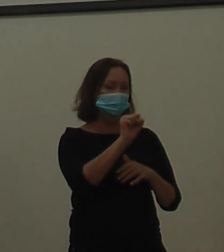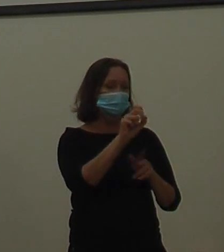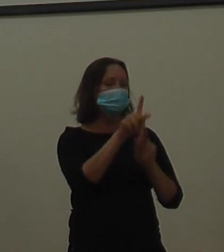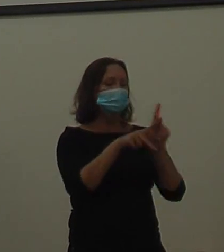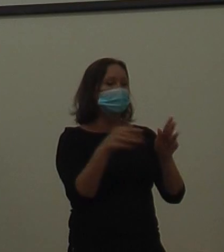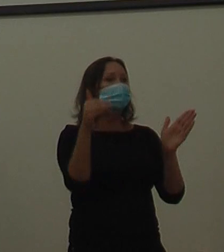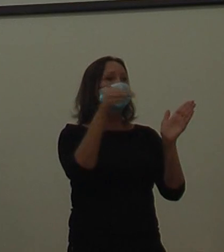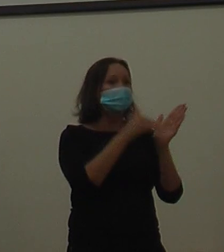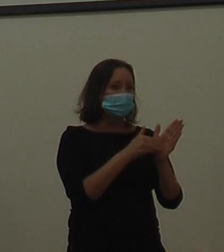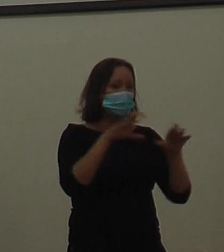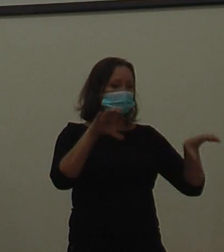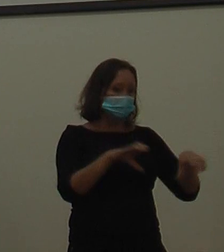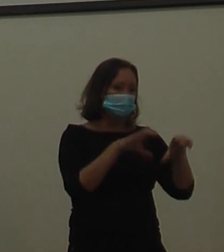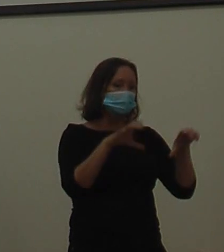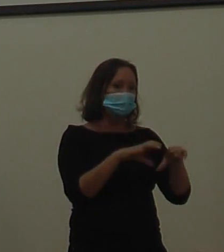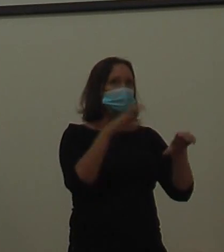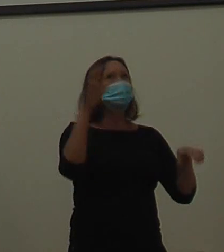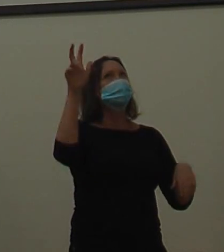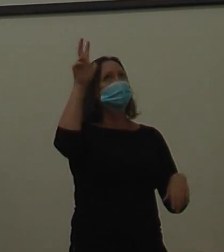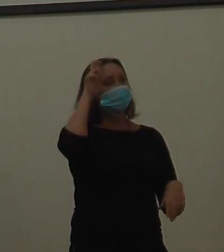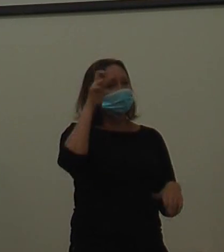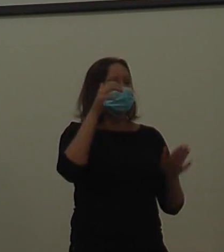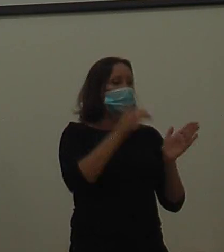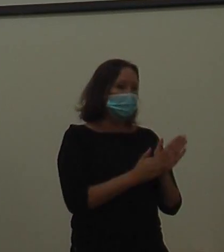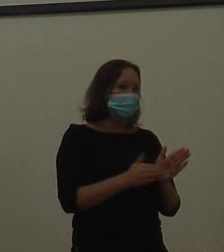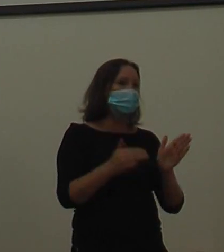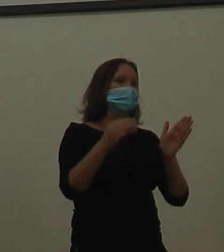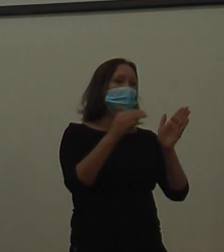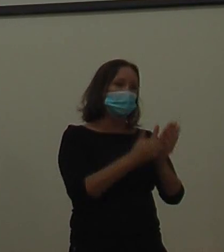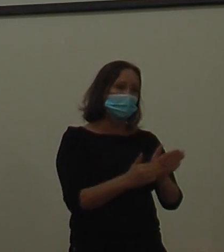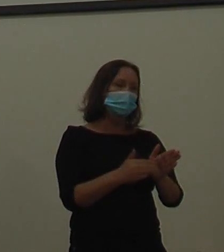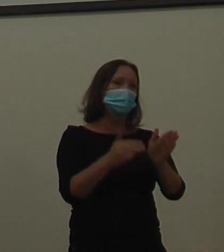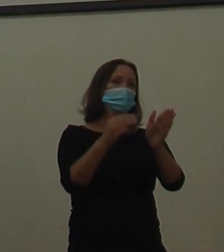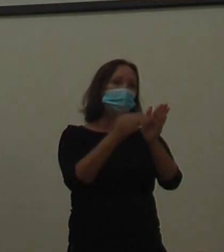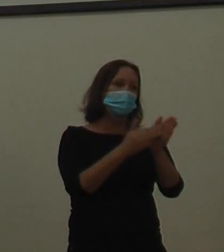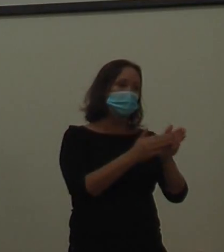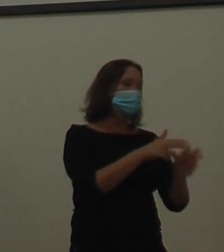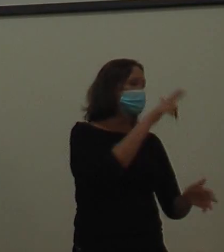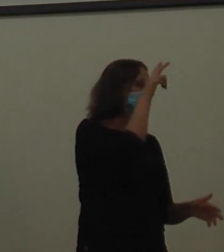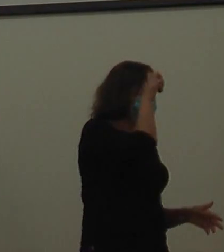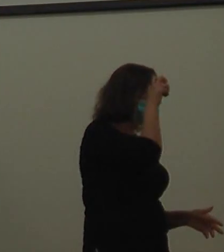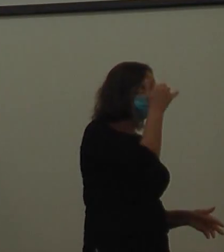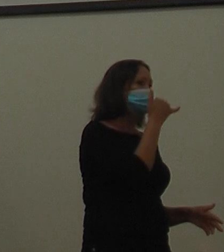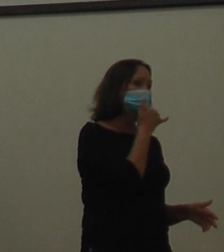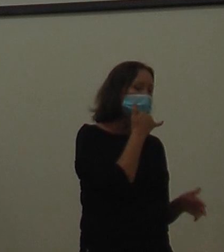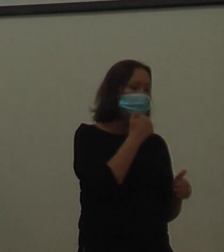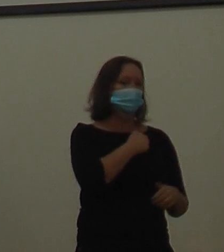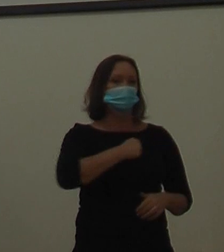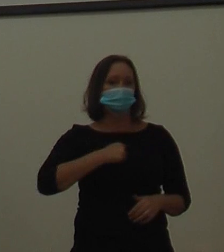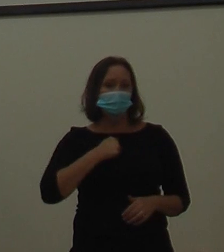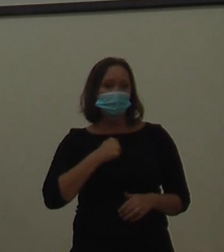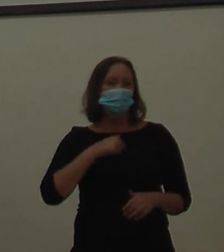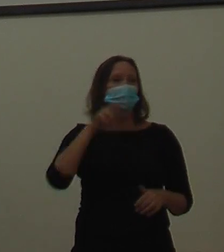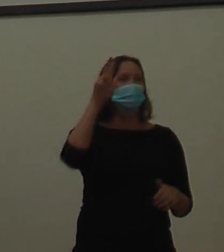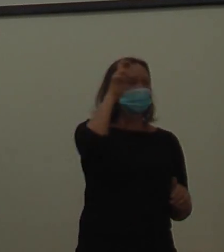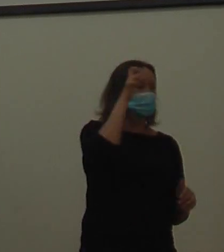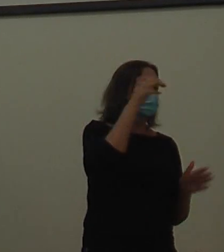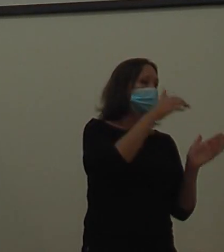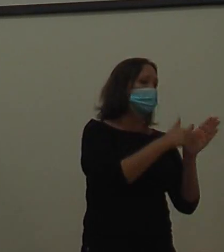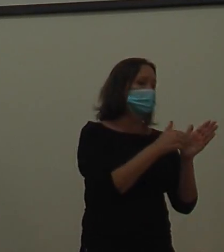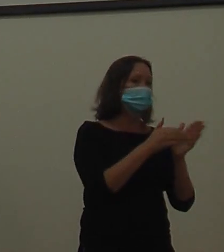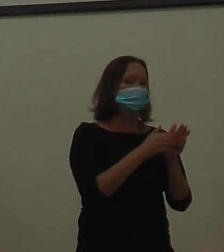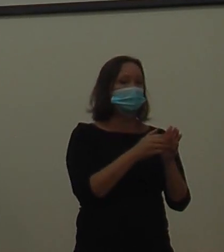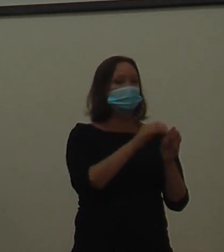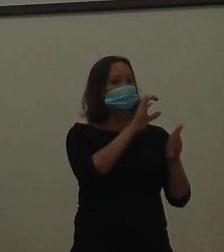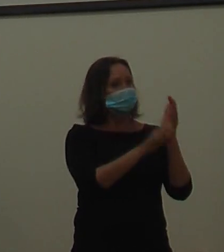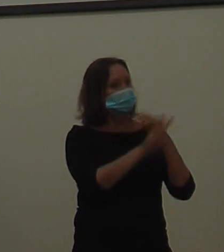Lord." We see it happening over and over and over again. Then Judges 4 and verse 1, "And the people of Israel